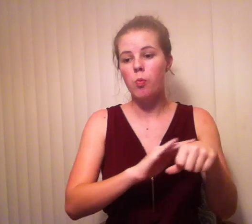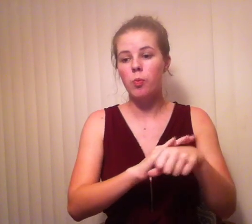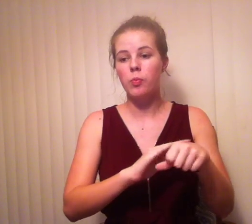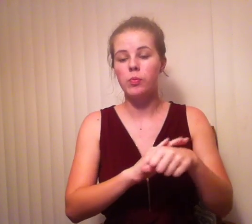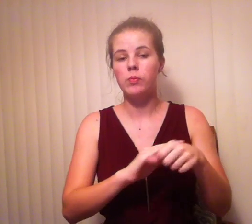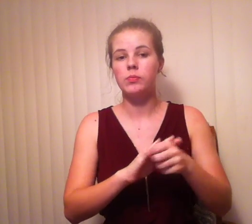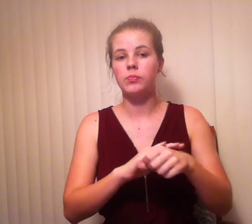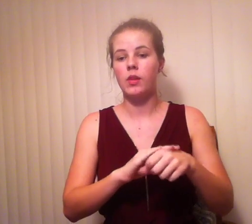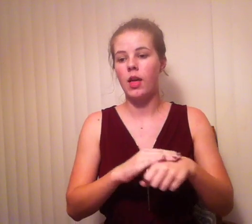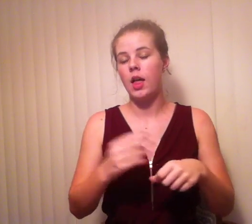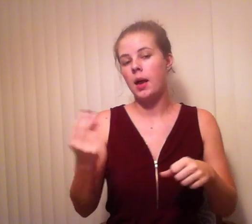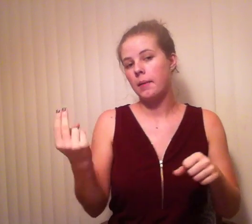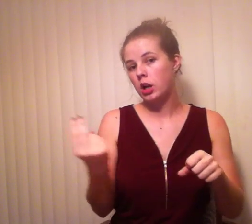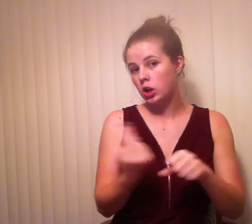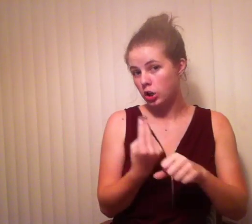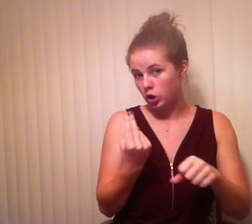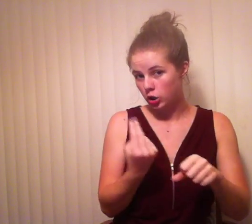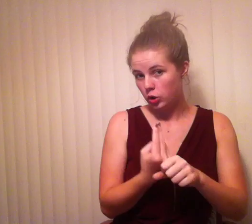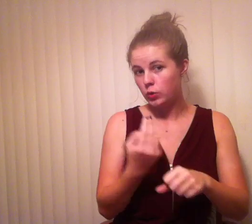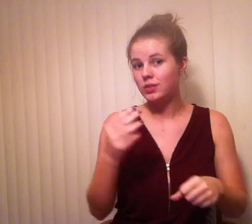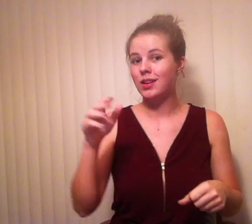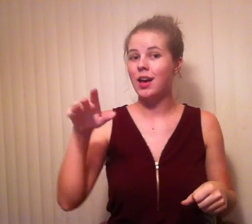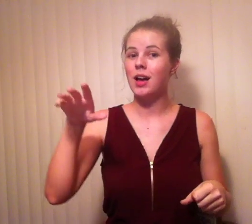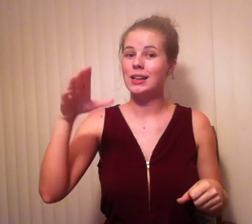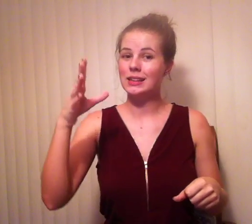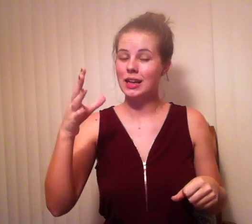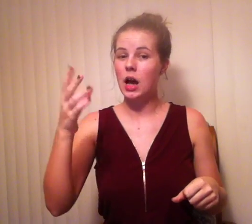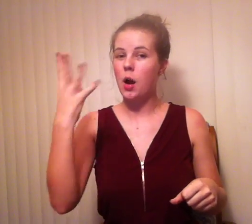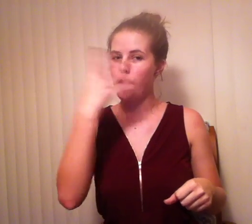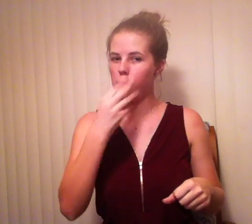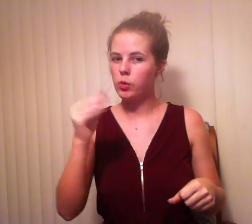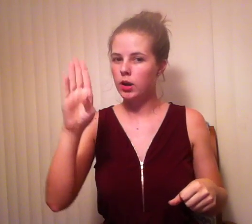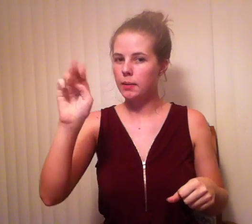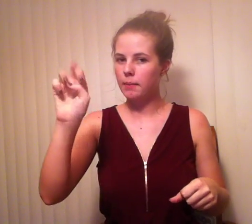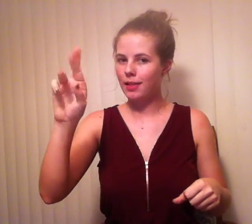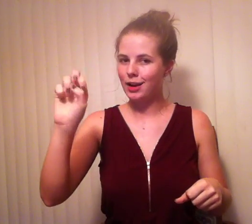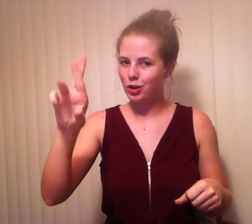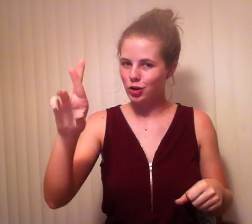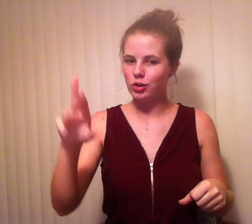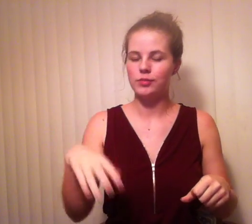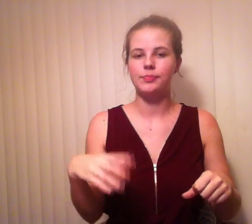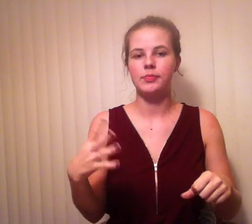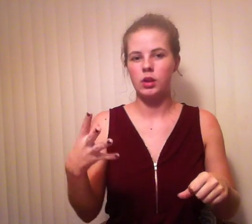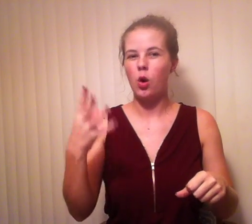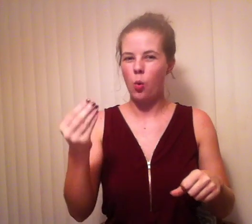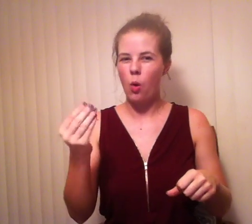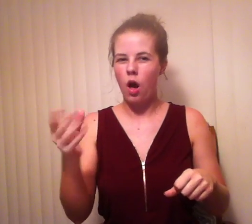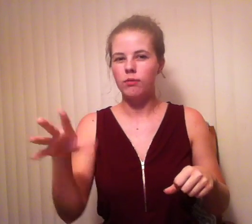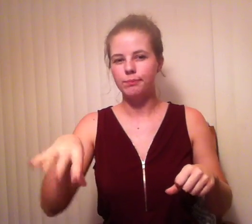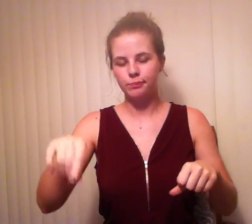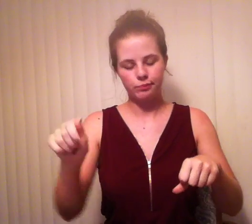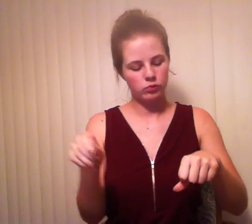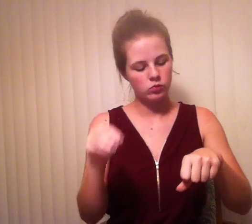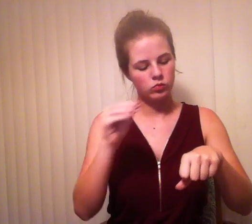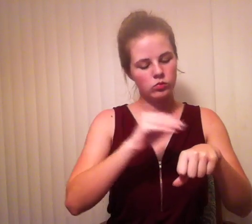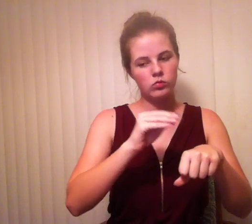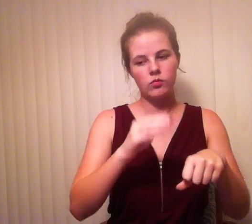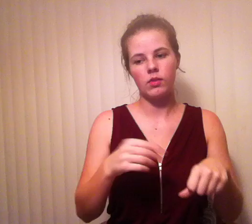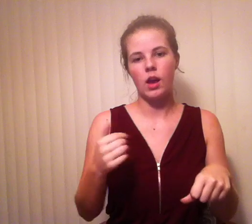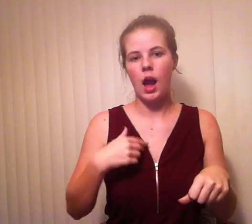spread it on the skin, I'm going to use a damp beauty blender. I really like to use these. I've always pulled this out in the spring and summer because it just gives my skin this beautiful,